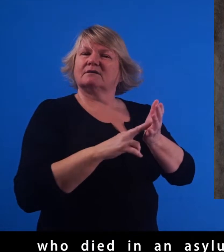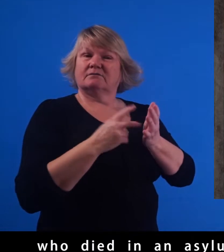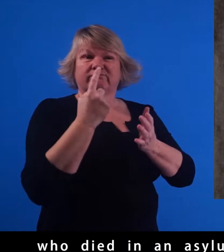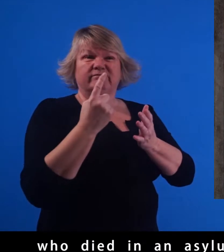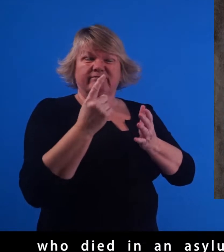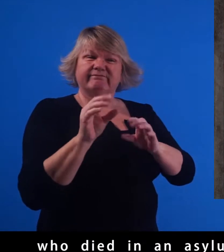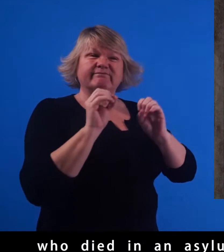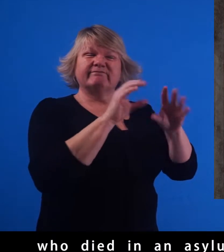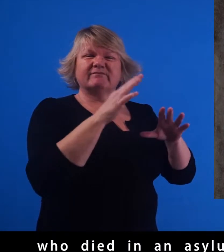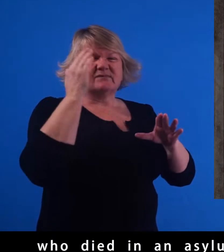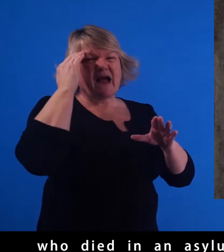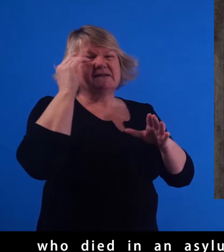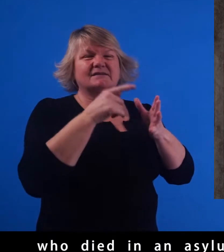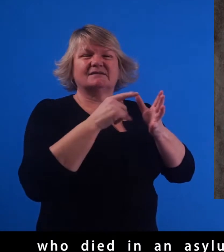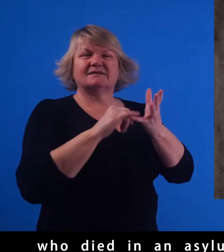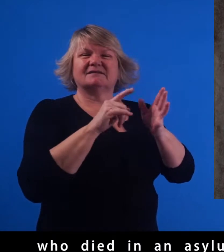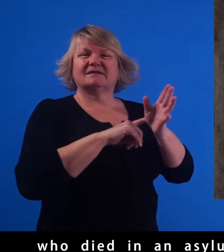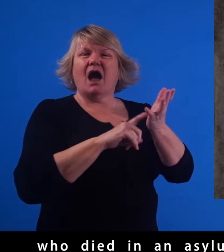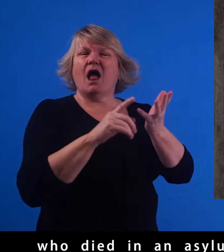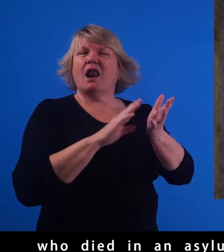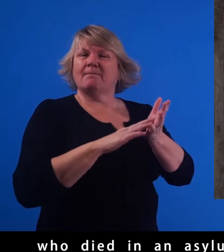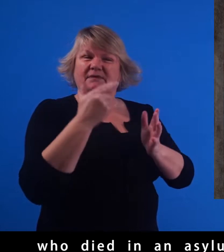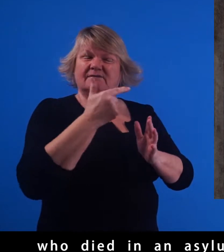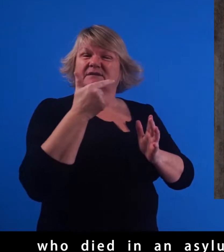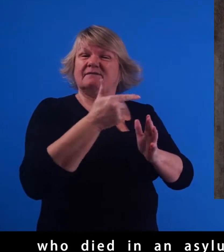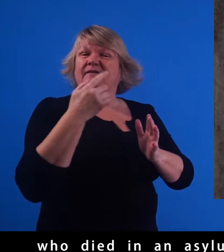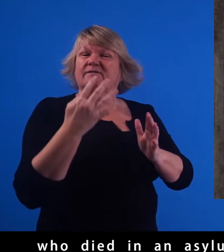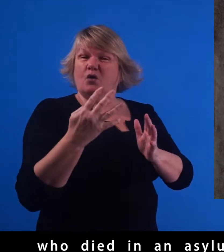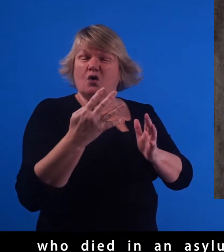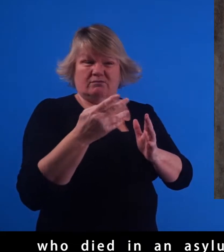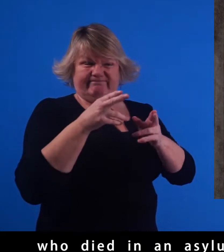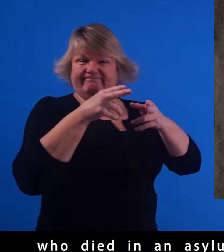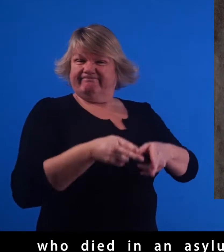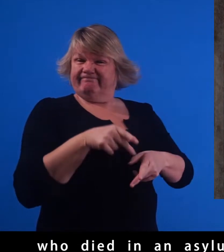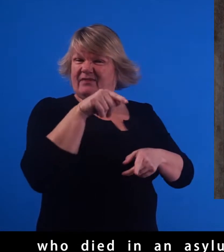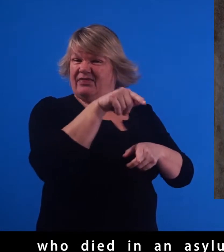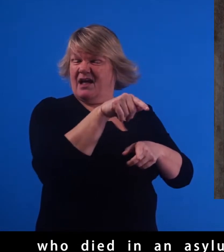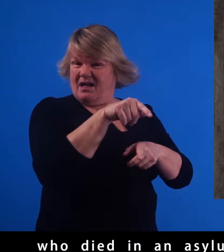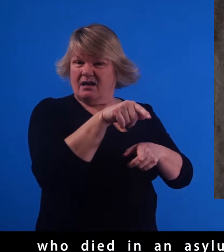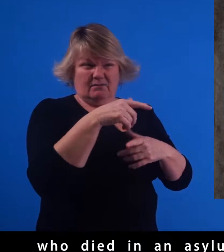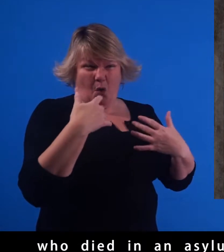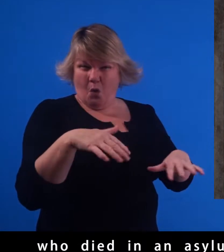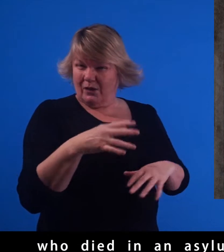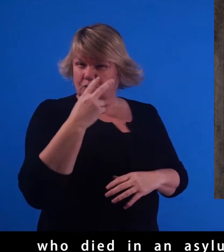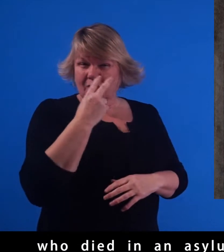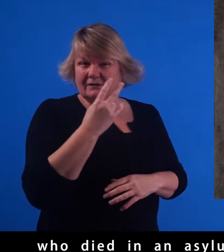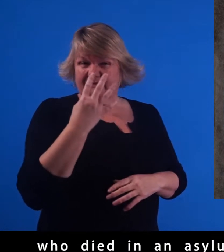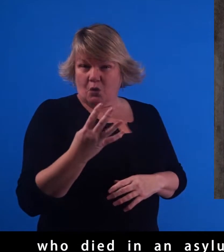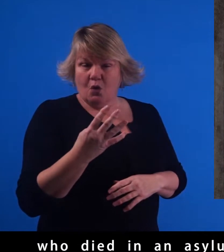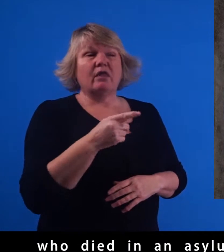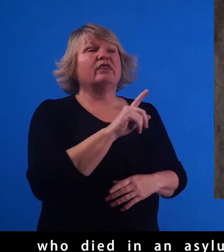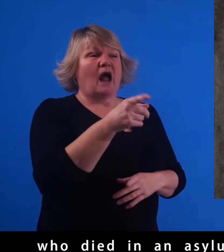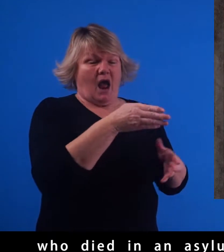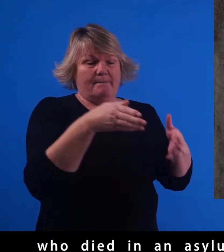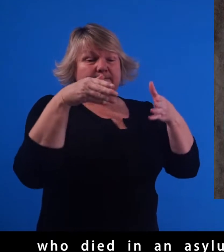who died in an asylum in 1774, aged just 24, was buried in